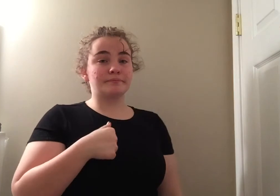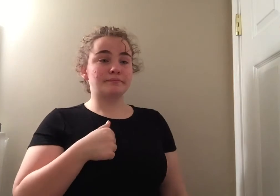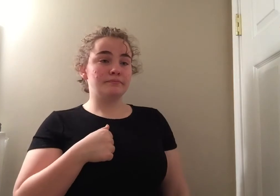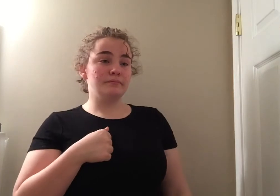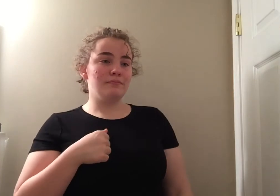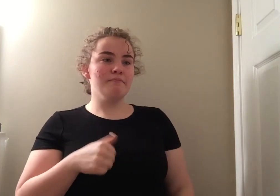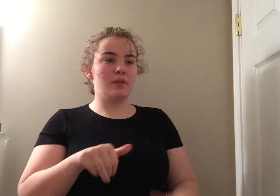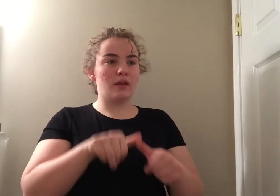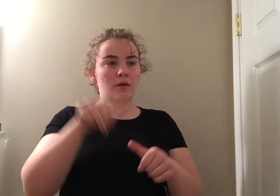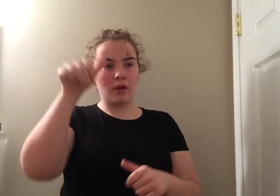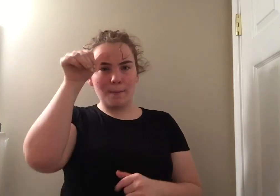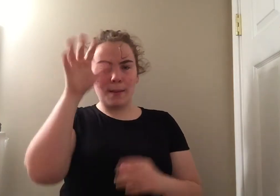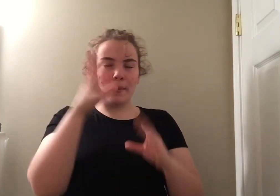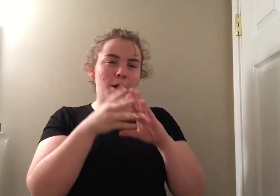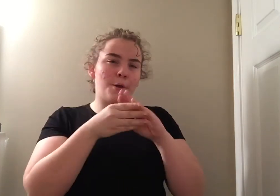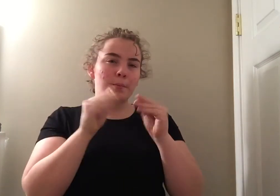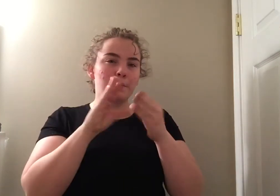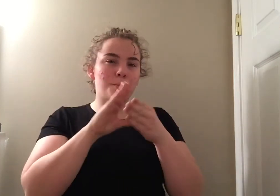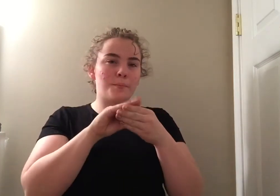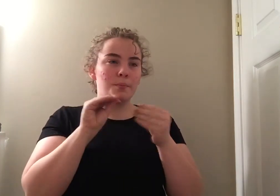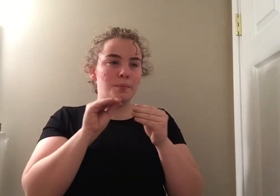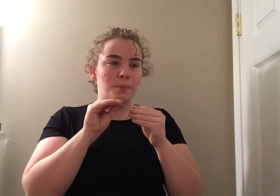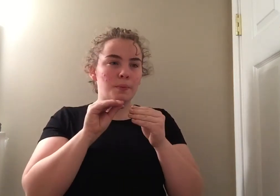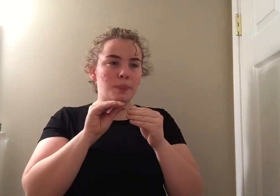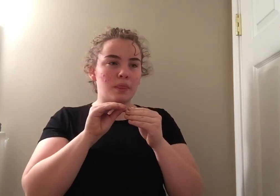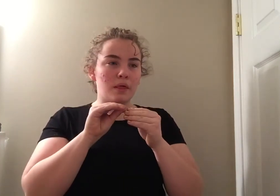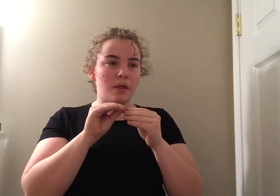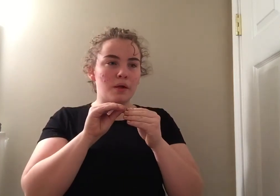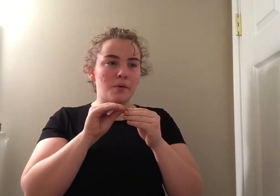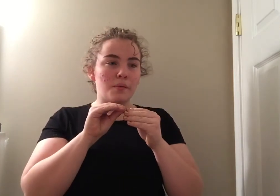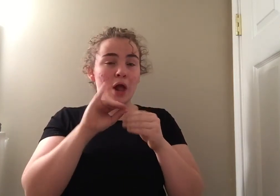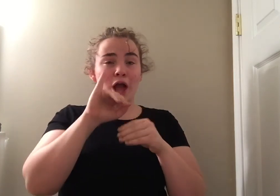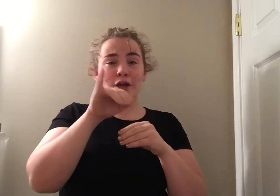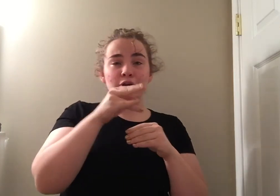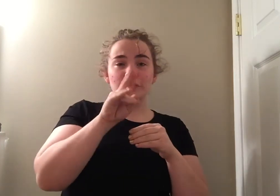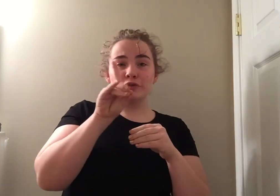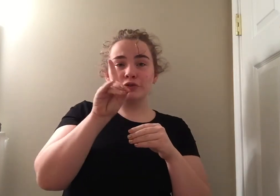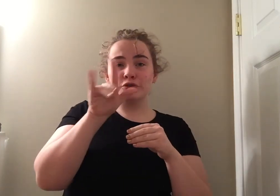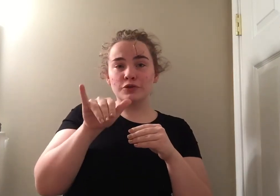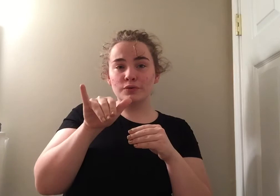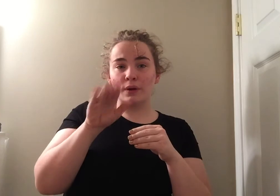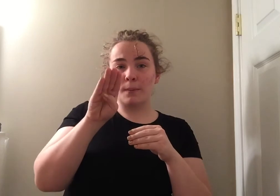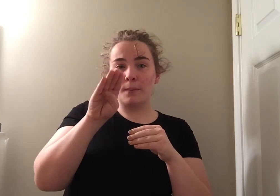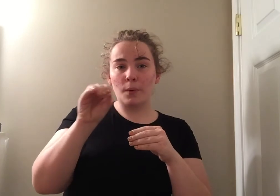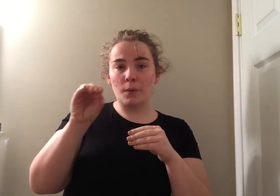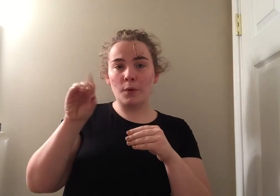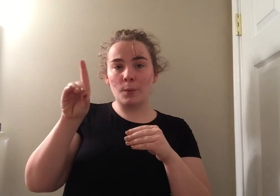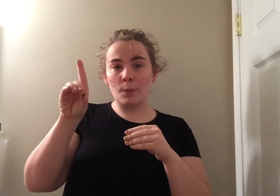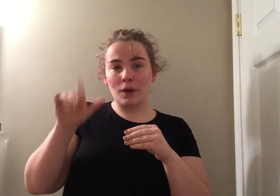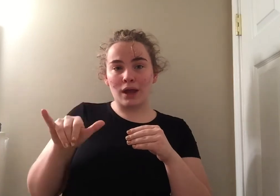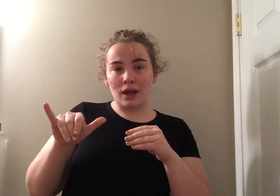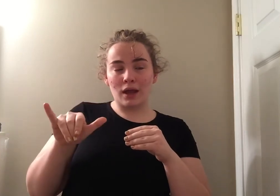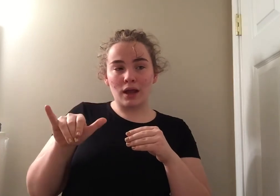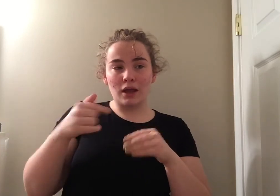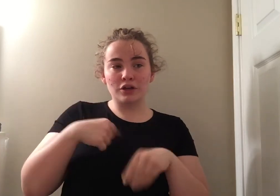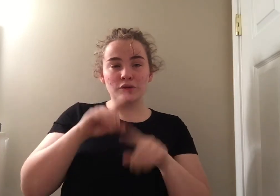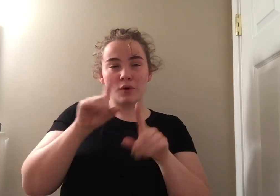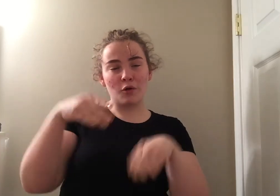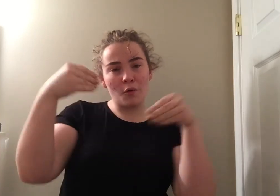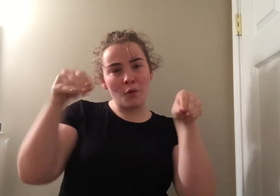that when Judy Woody, she went to the store with Rocky, and she didn't want her brother to